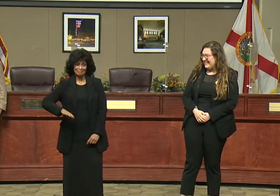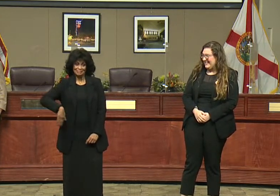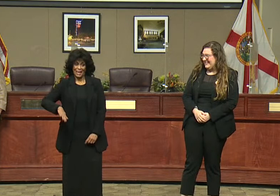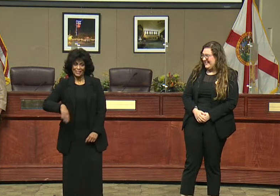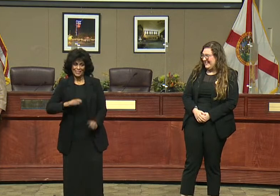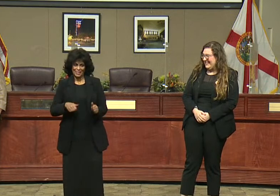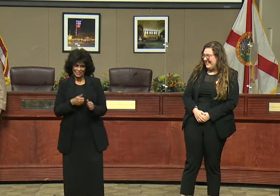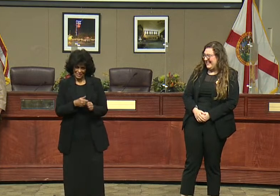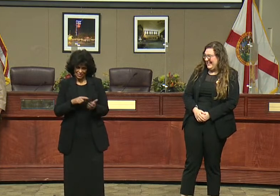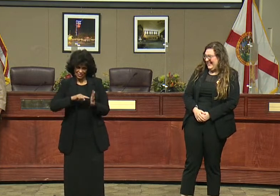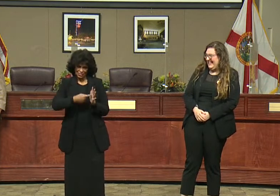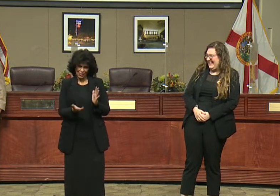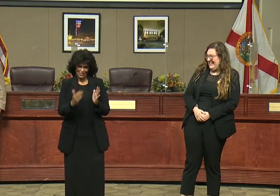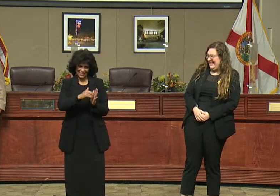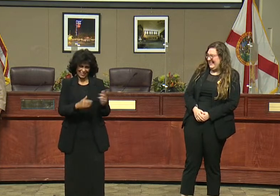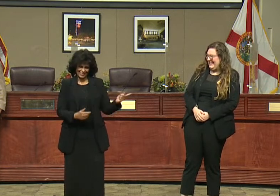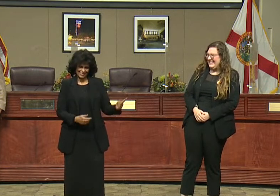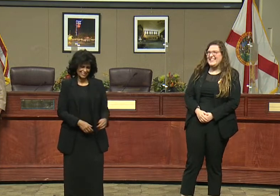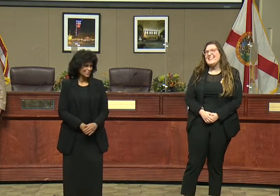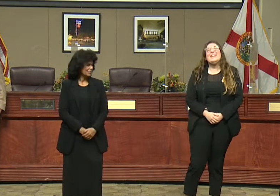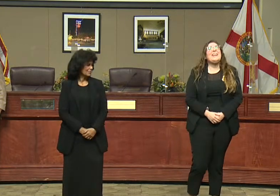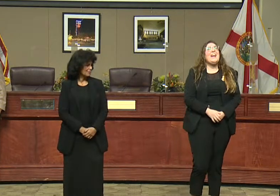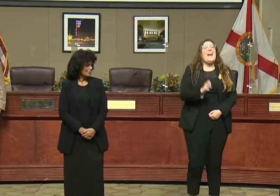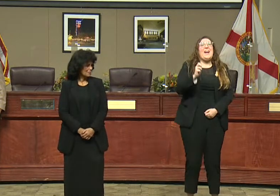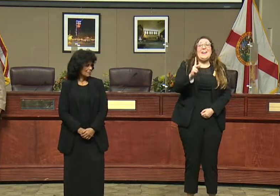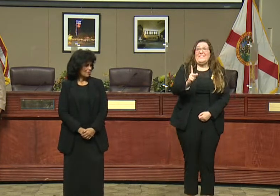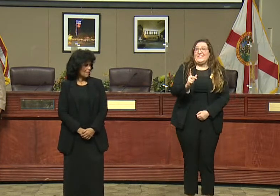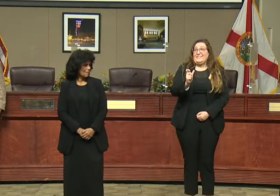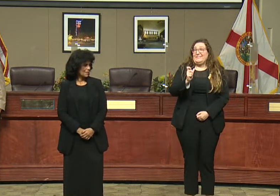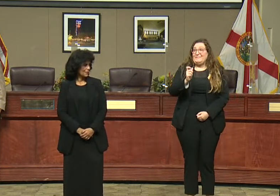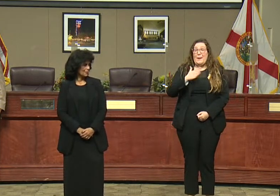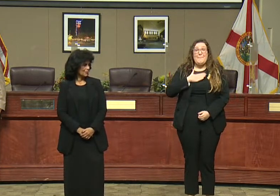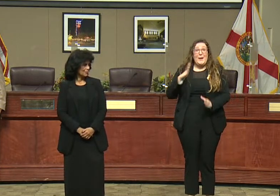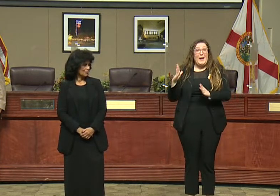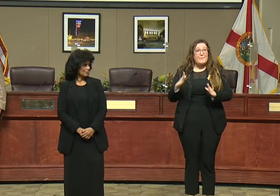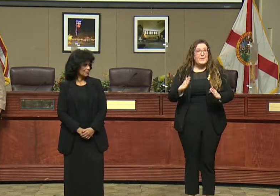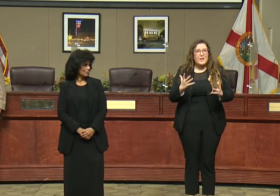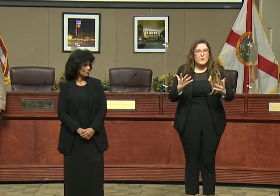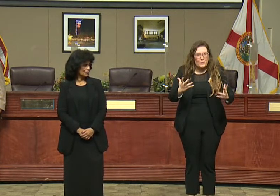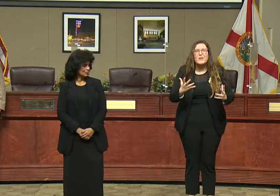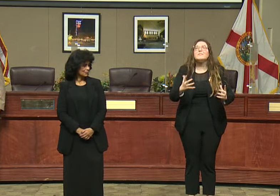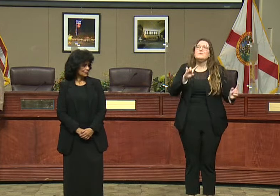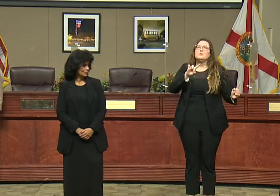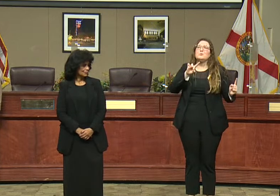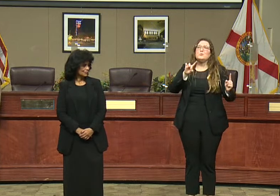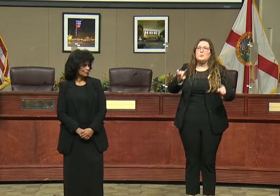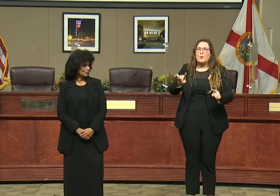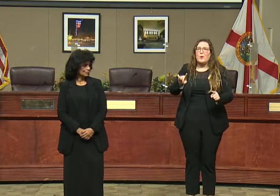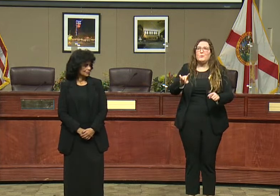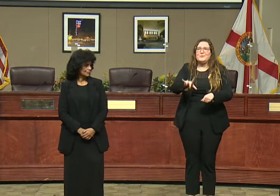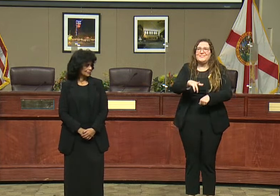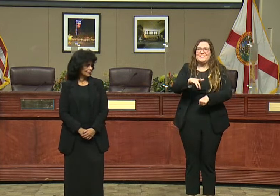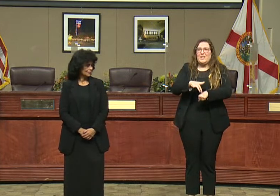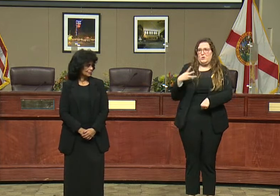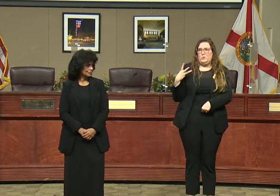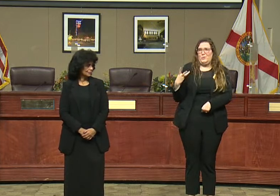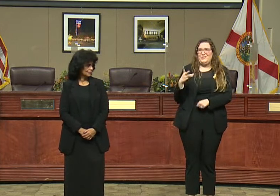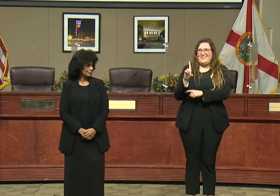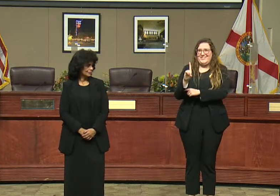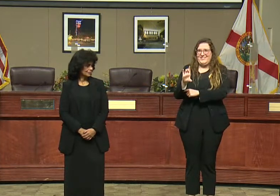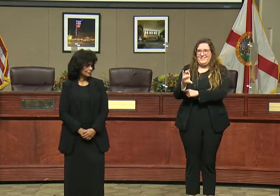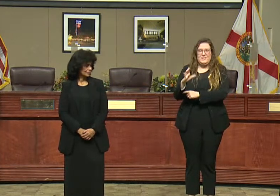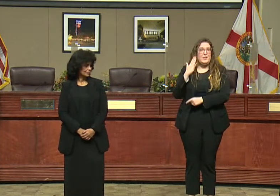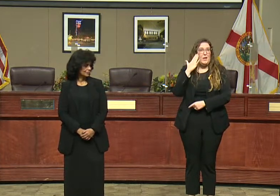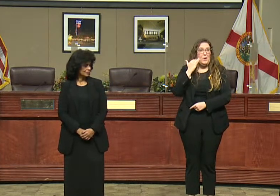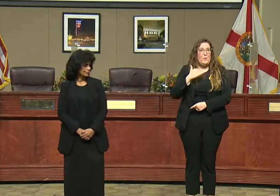I intend to attend the inauguration in Washington, D.C. as a guest of my wife